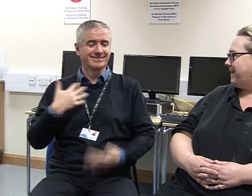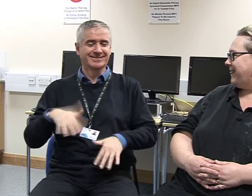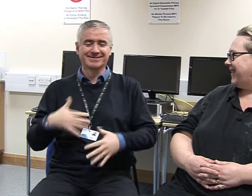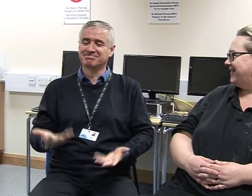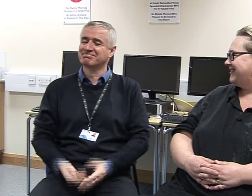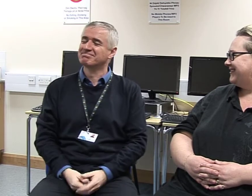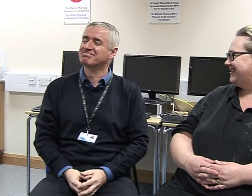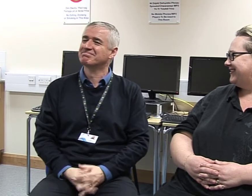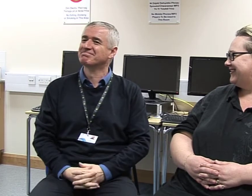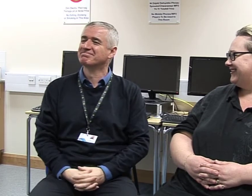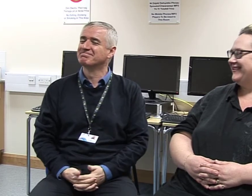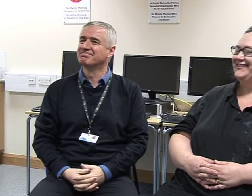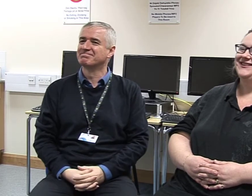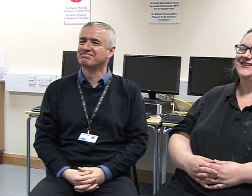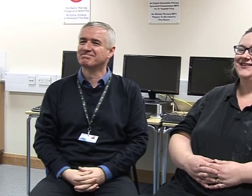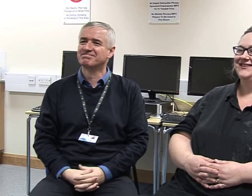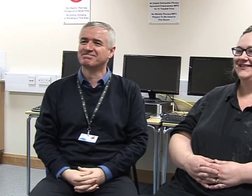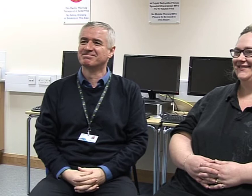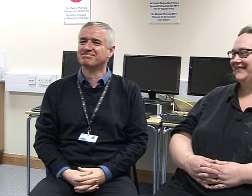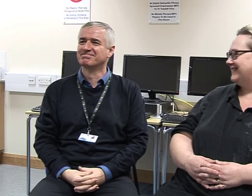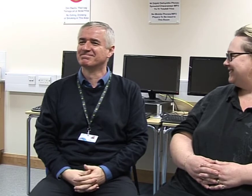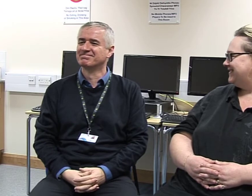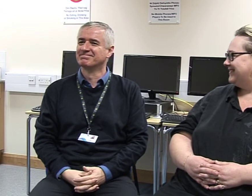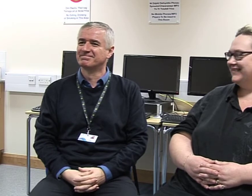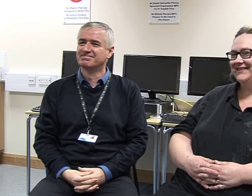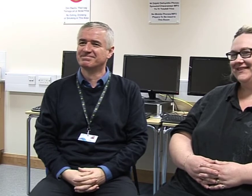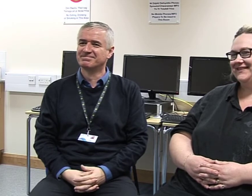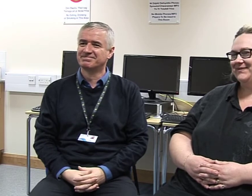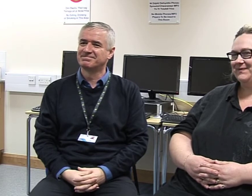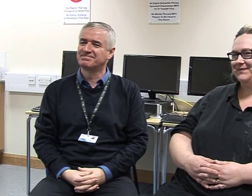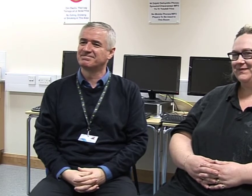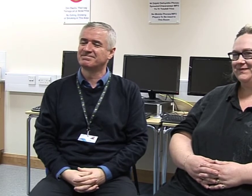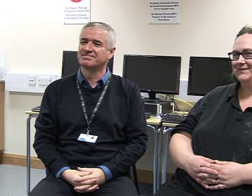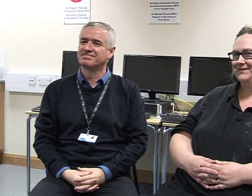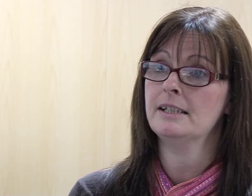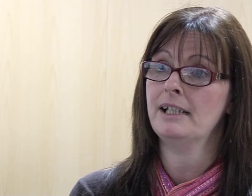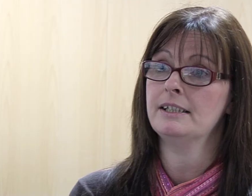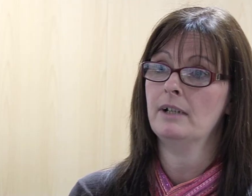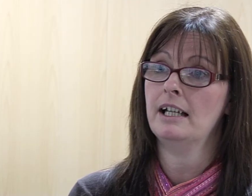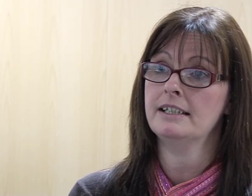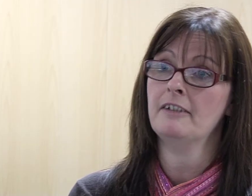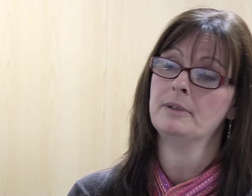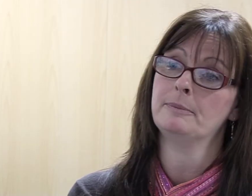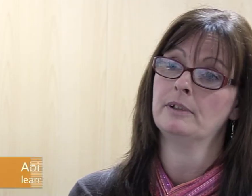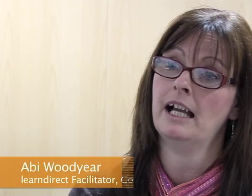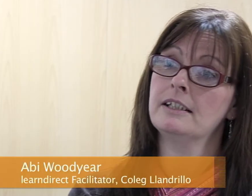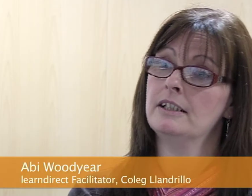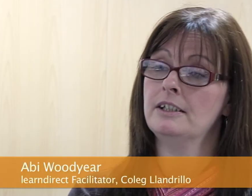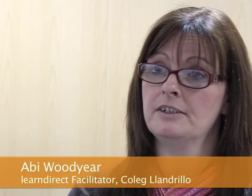we just went along with it, and here we are now 10 years later, and it's been a real success. It's a place where deaf people and learners of